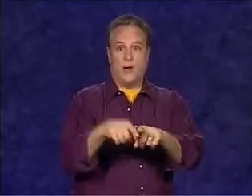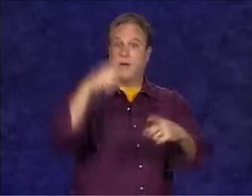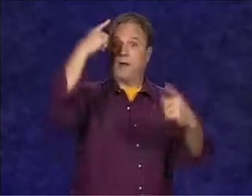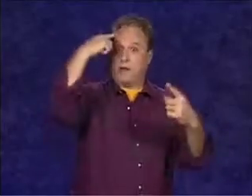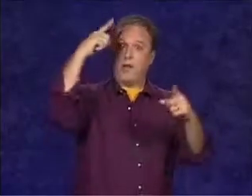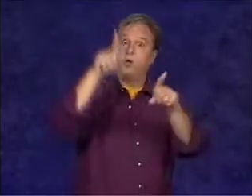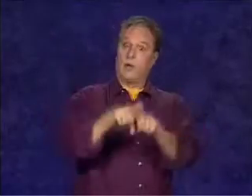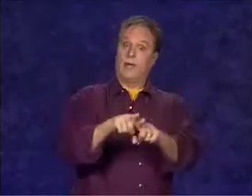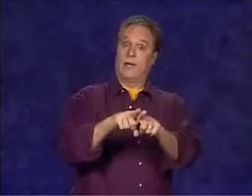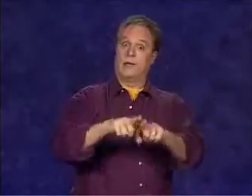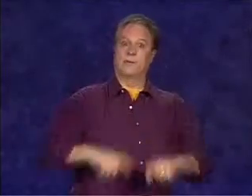are agreeing.